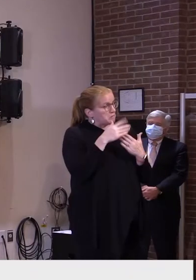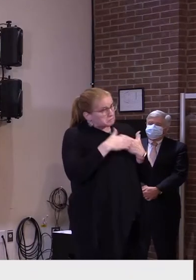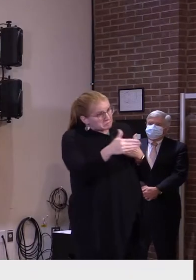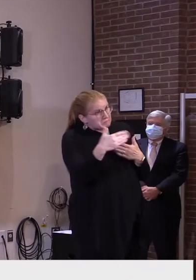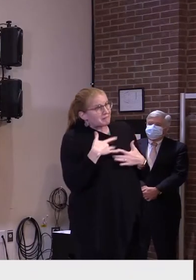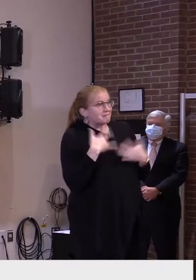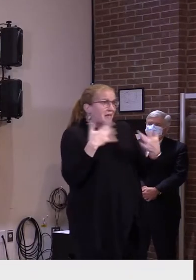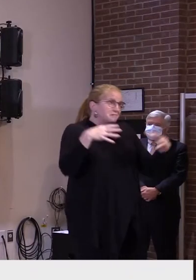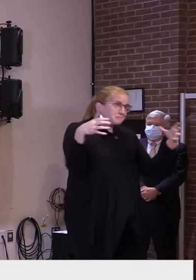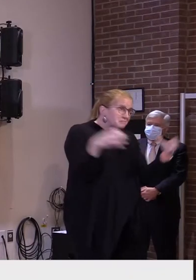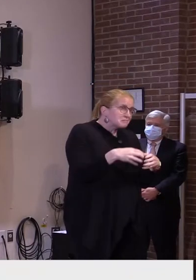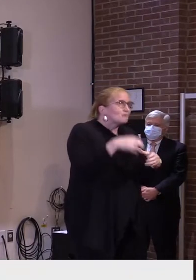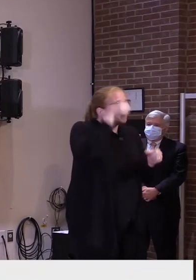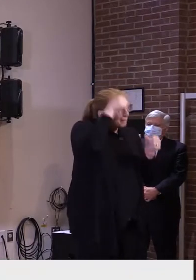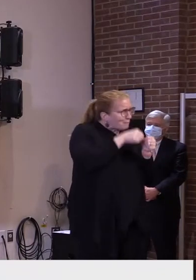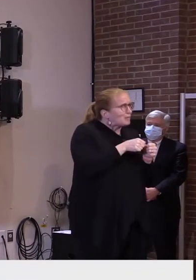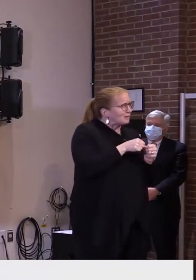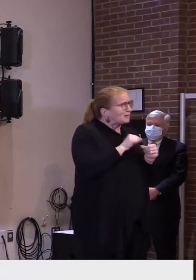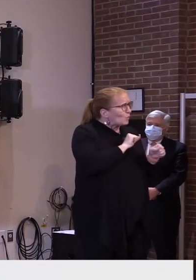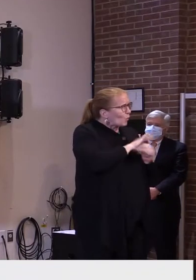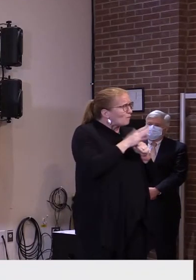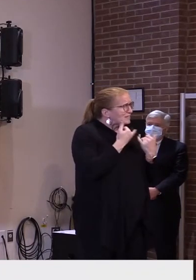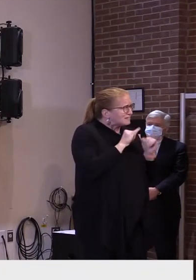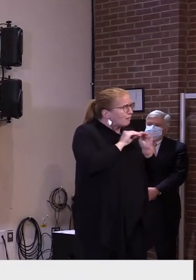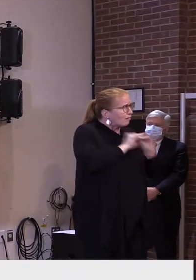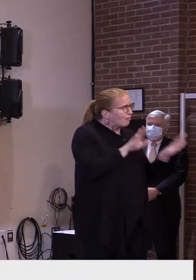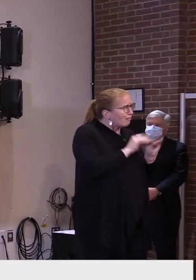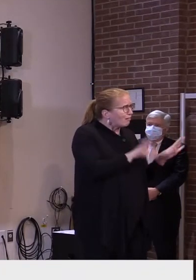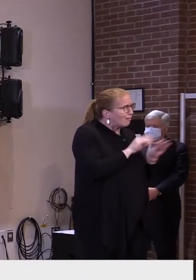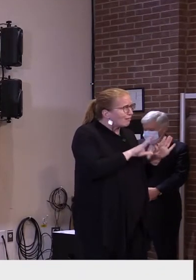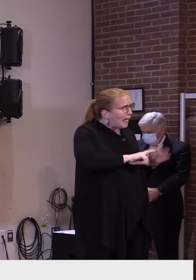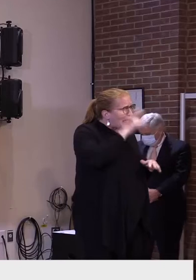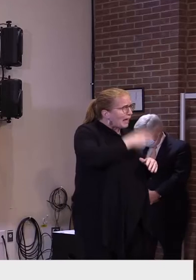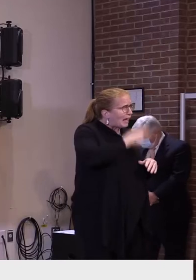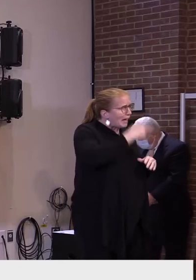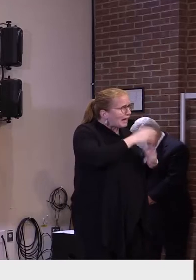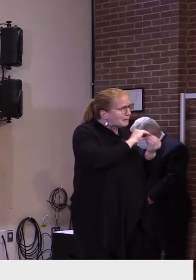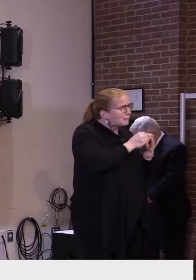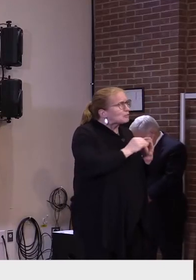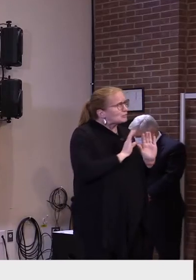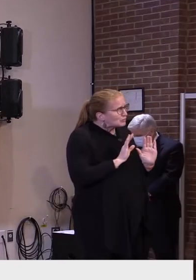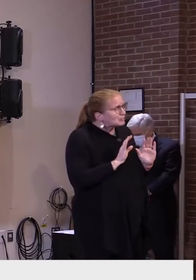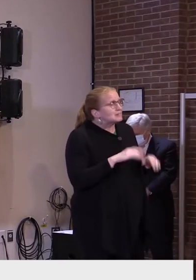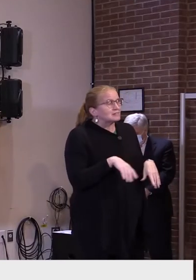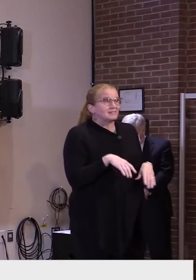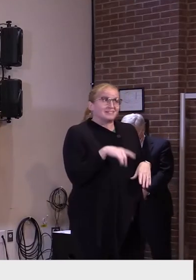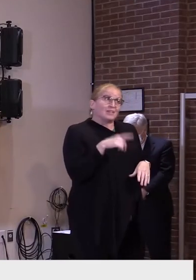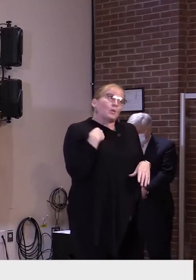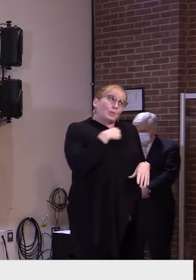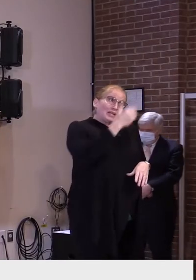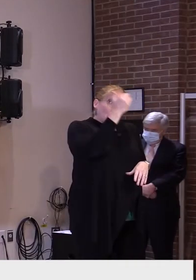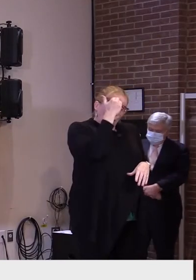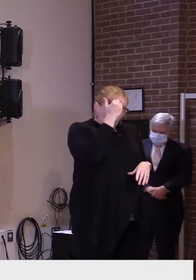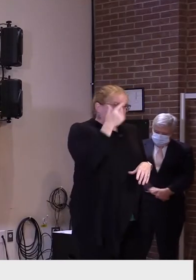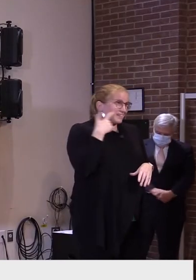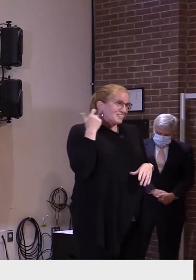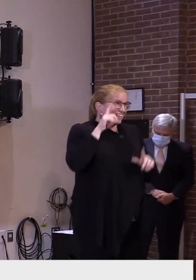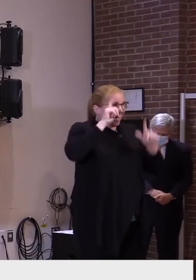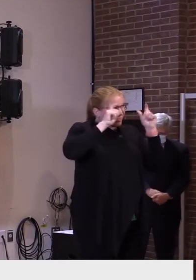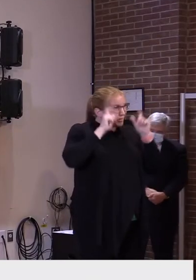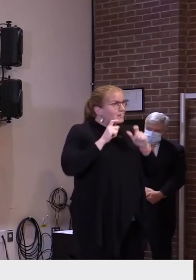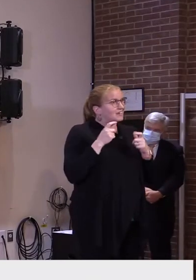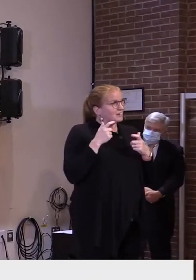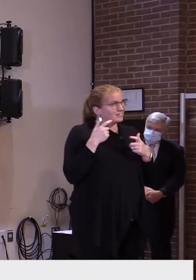of transmission in the state. We know from many Halloween gatherings and the experience of